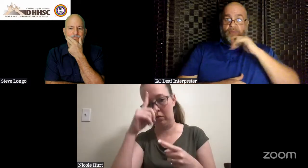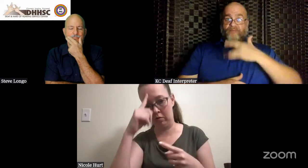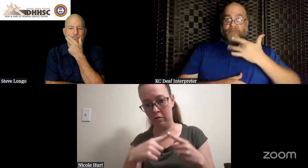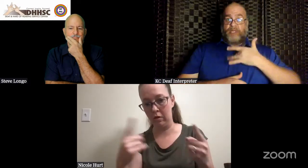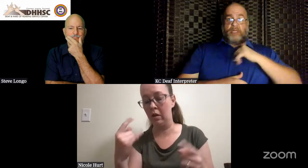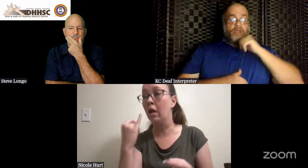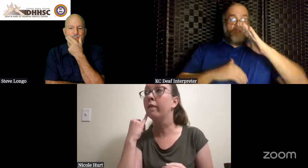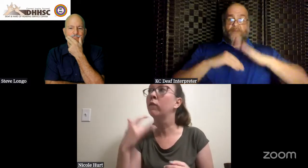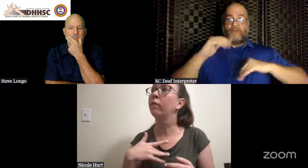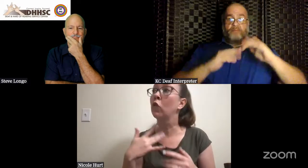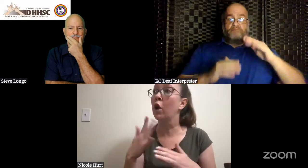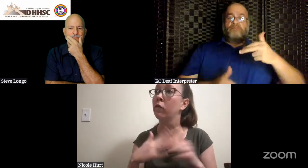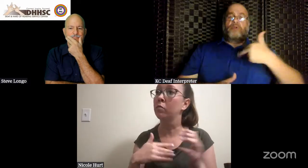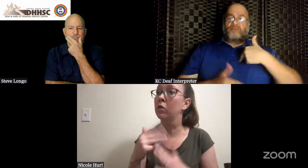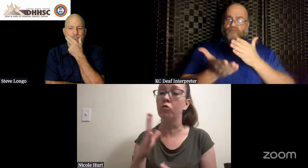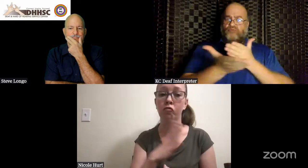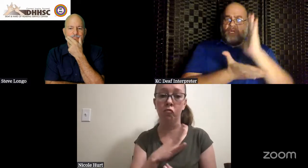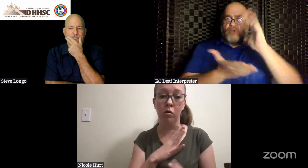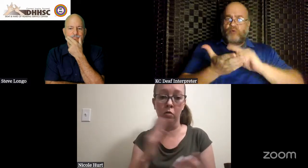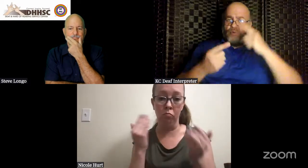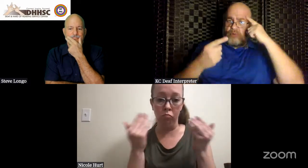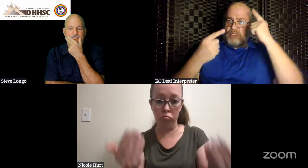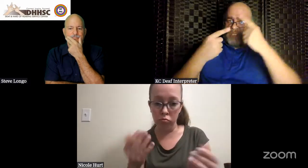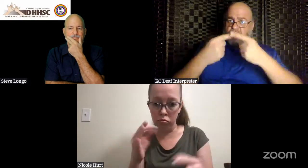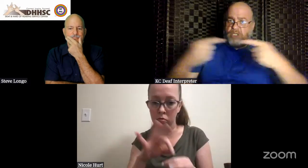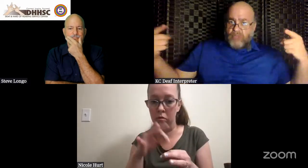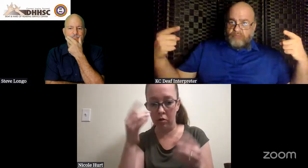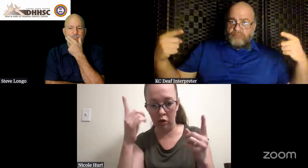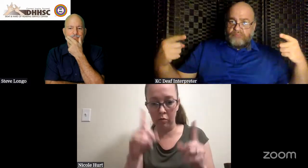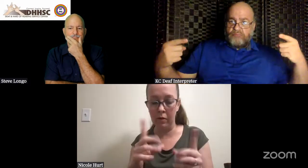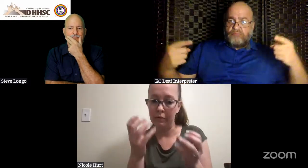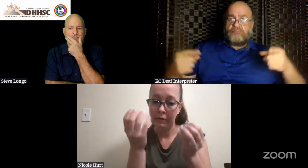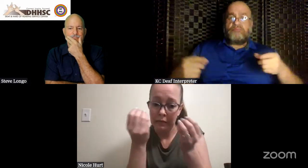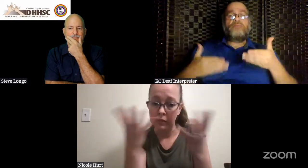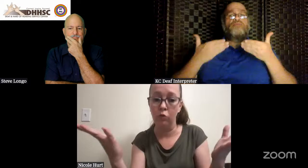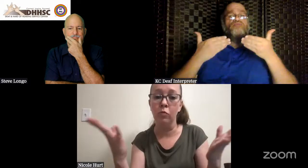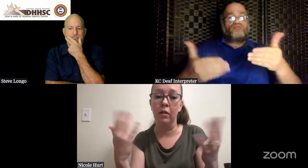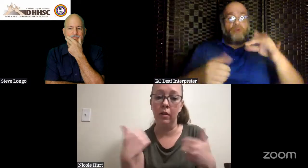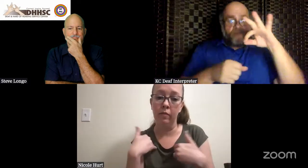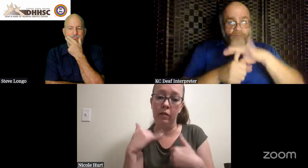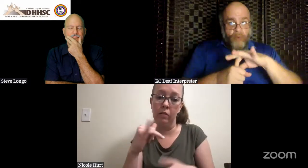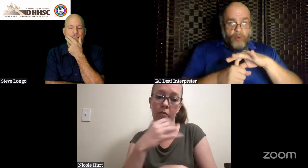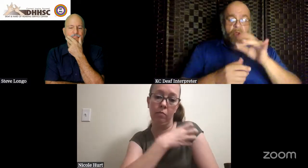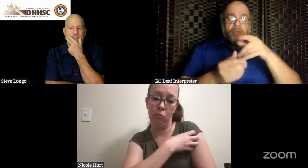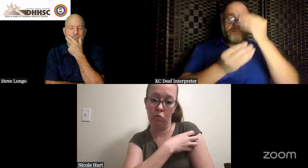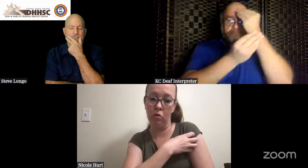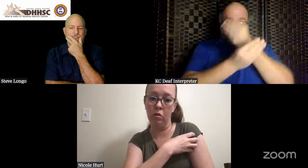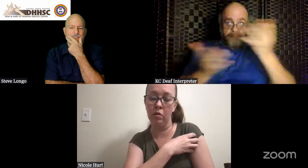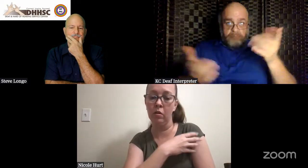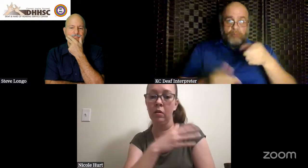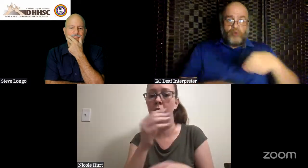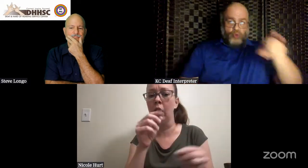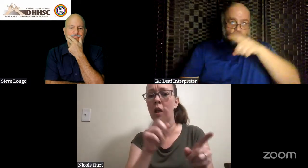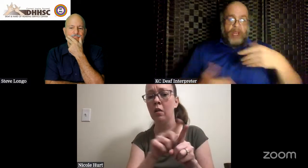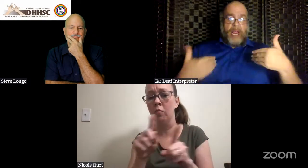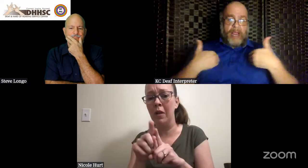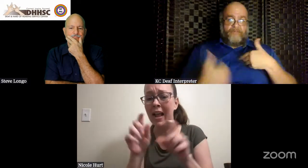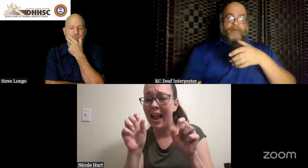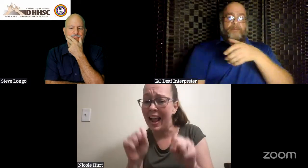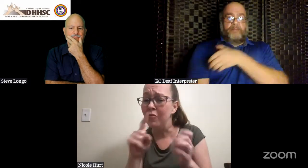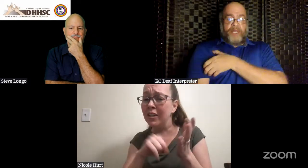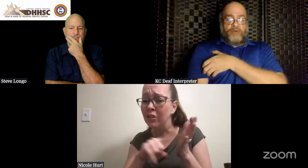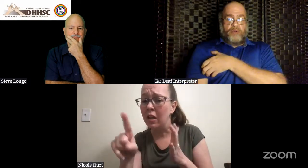we want you to be aware that if you are not comfortable with this, you have the right